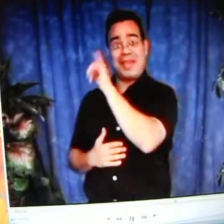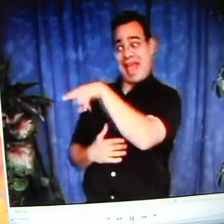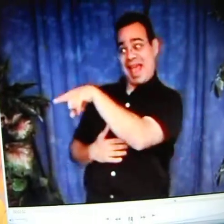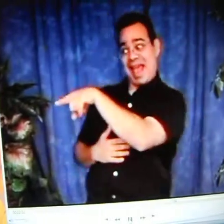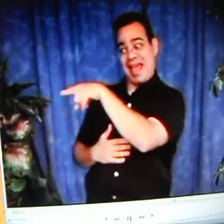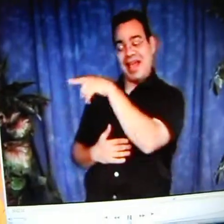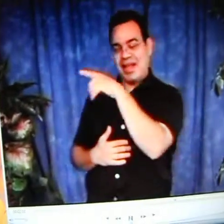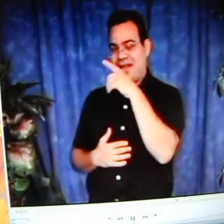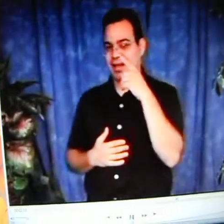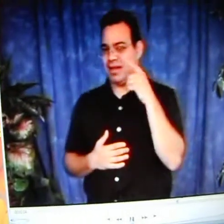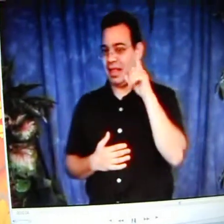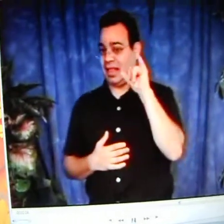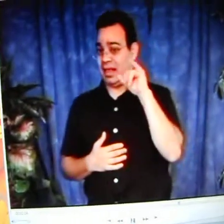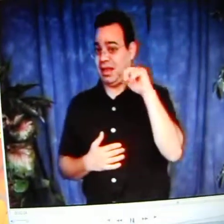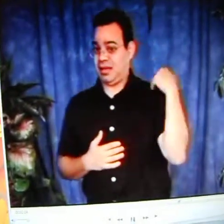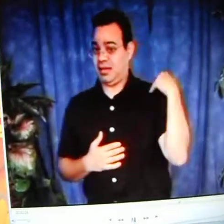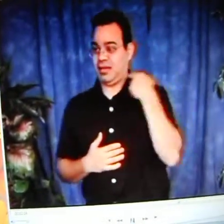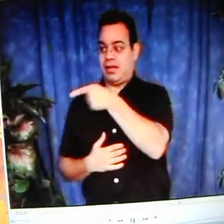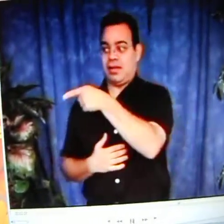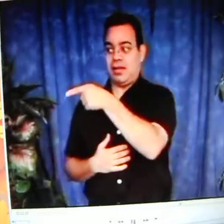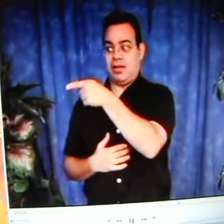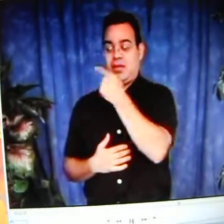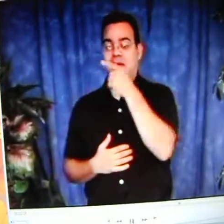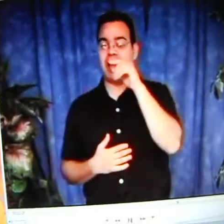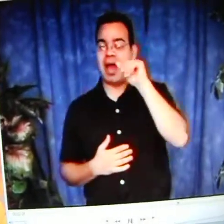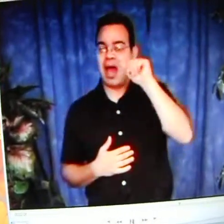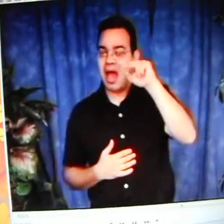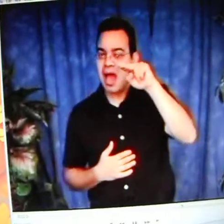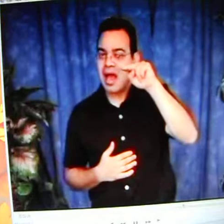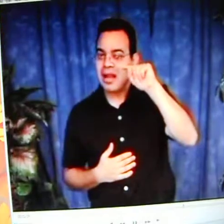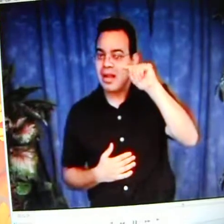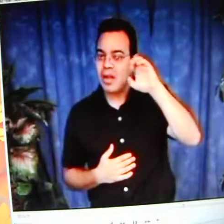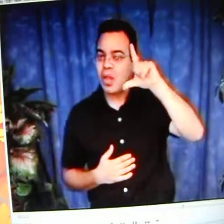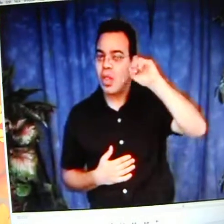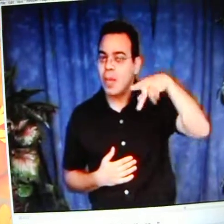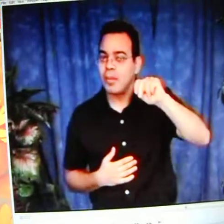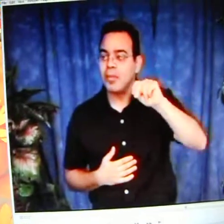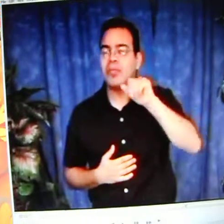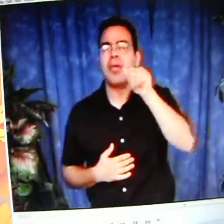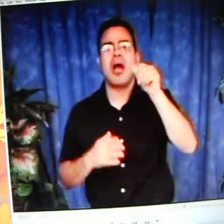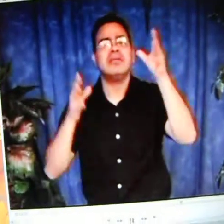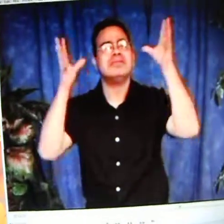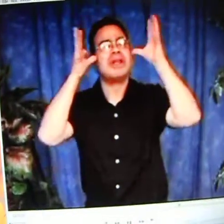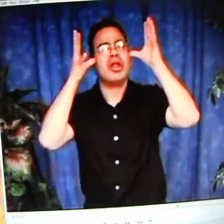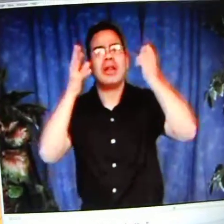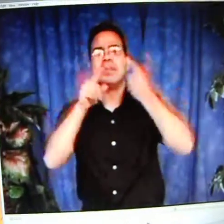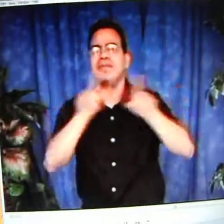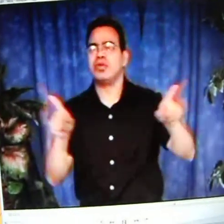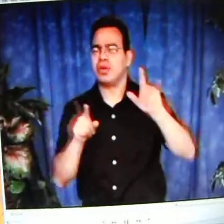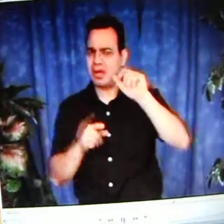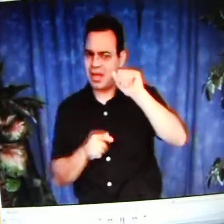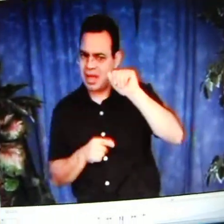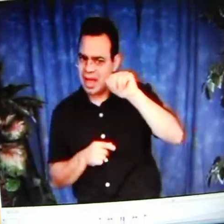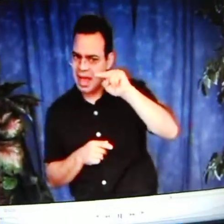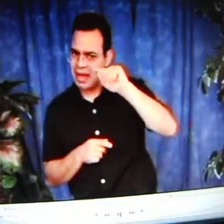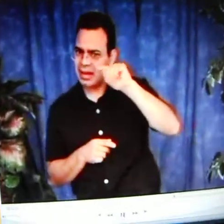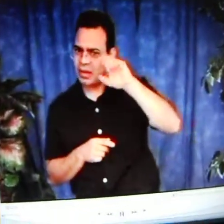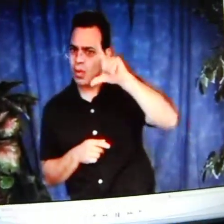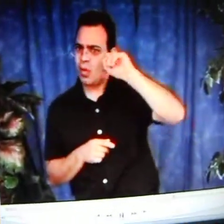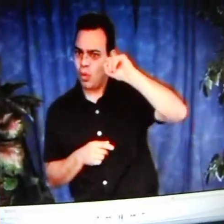it was a hunter had a dead animal, and it looked like it had just recently been killed. And it was an antelope. Not a deer,